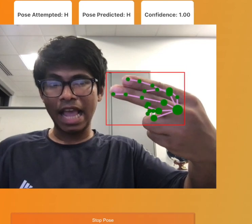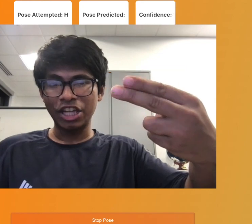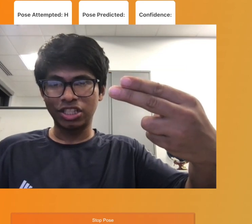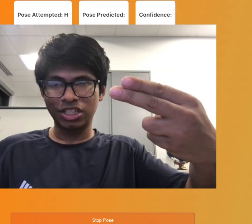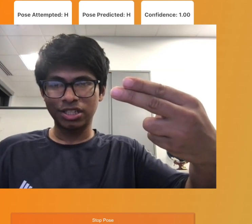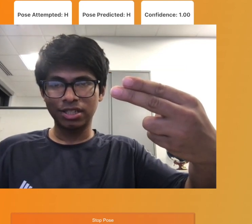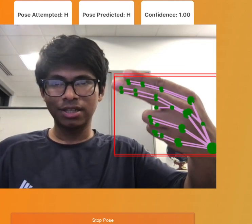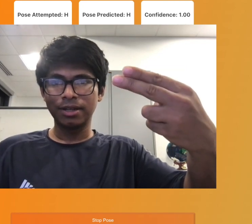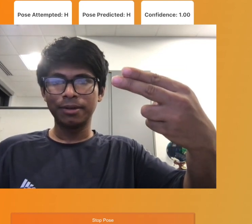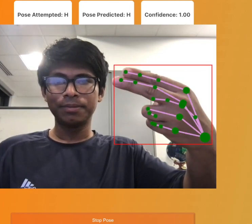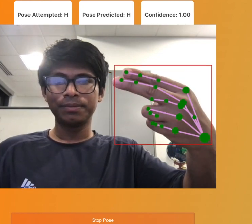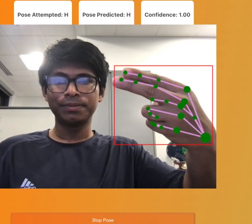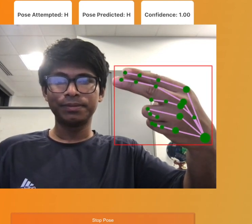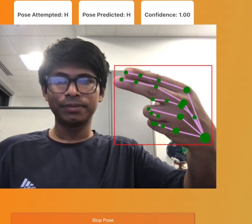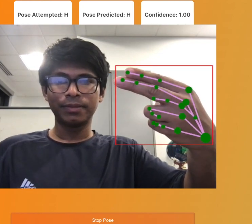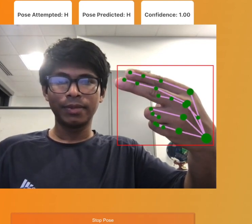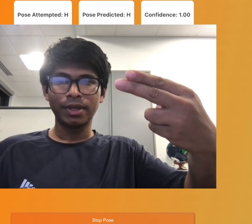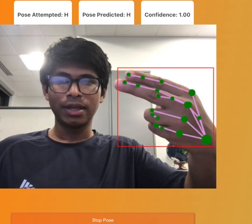learned H.